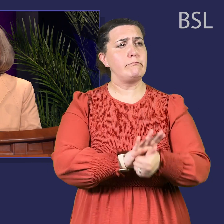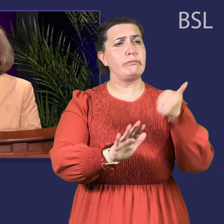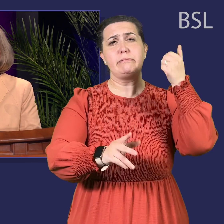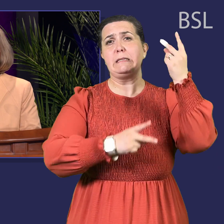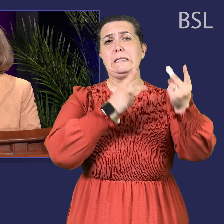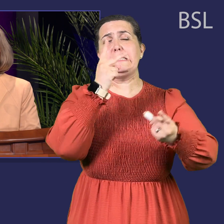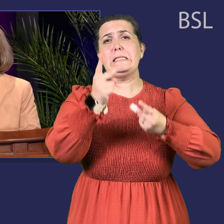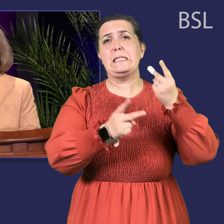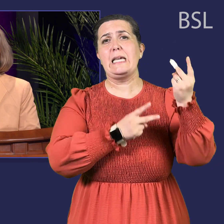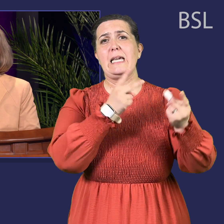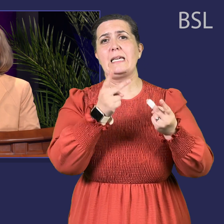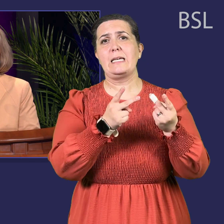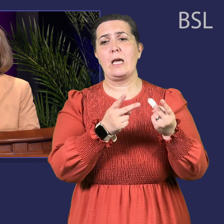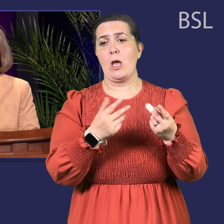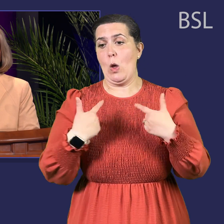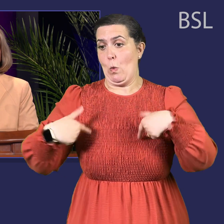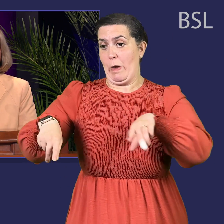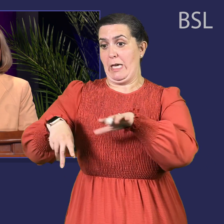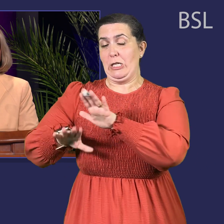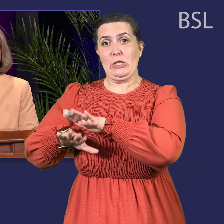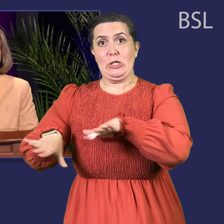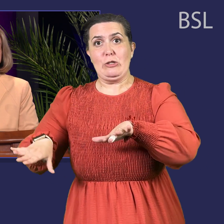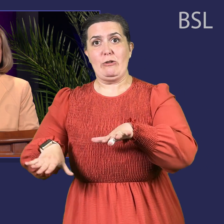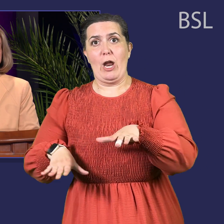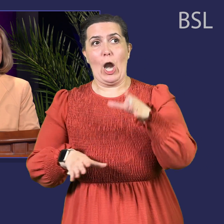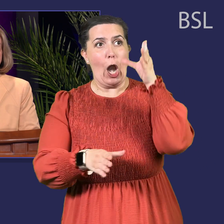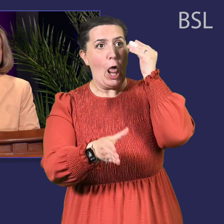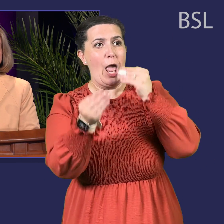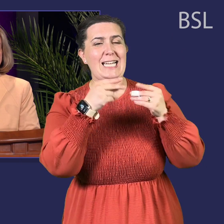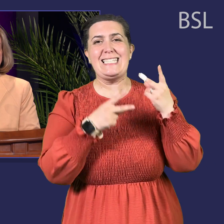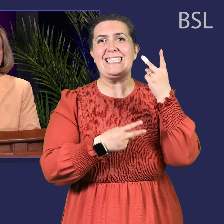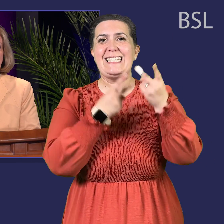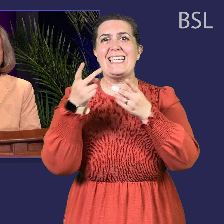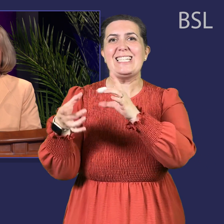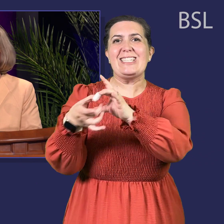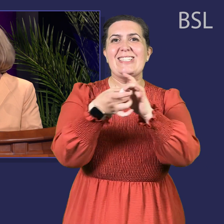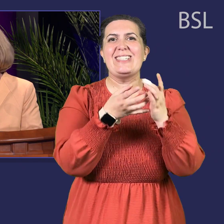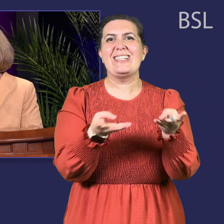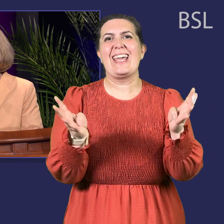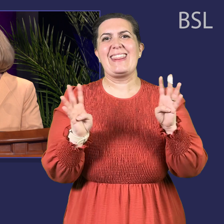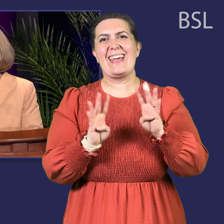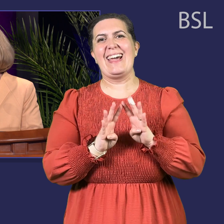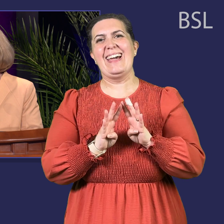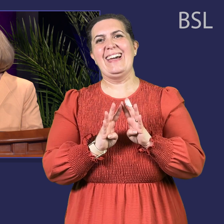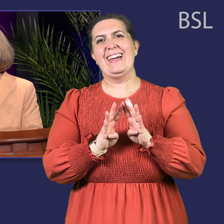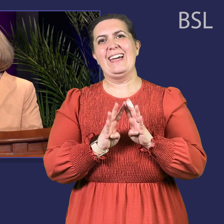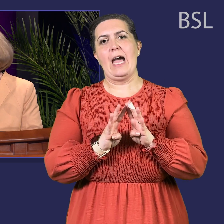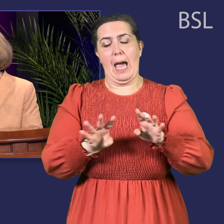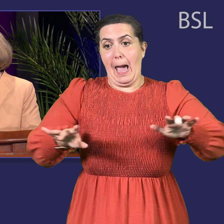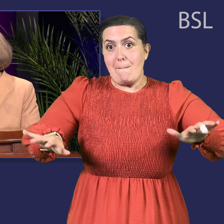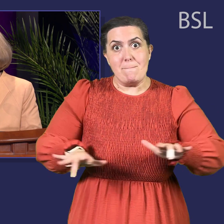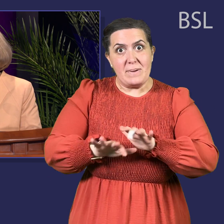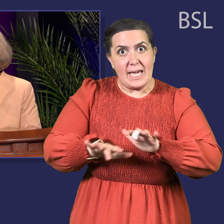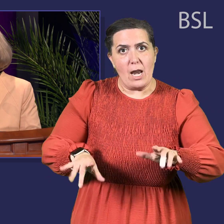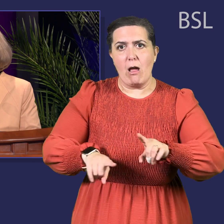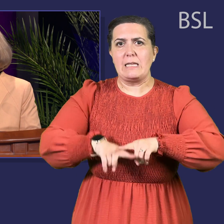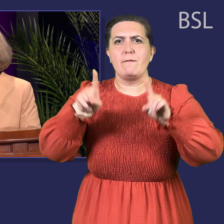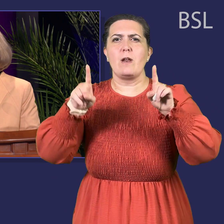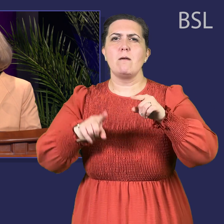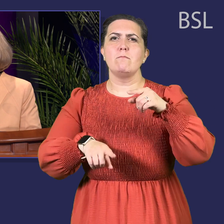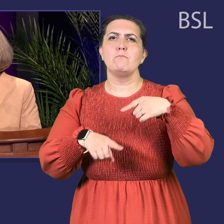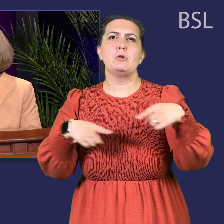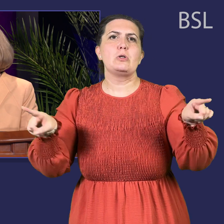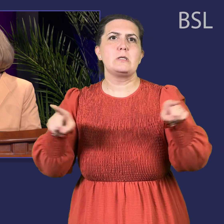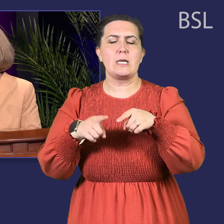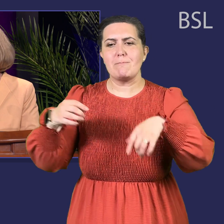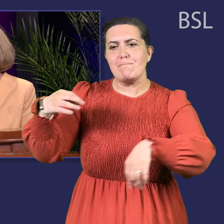were excellent singers, and we soon learned to love singing together, and as well as playing